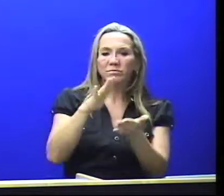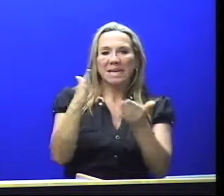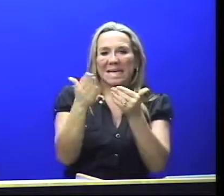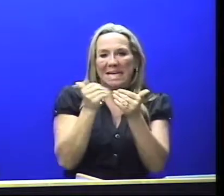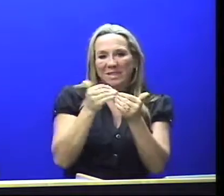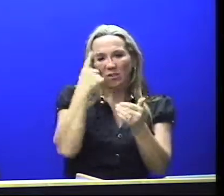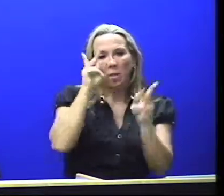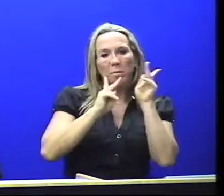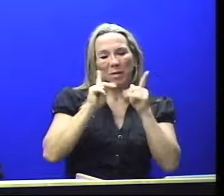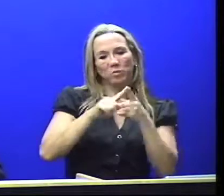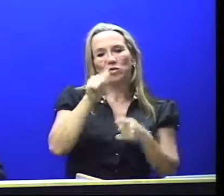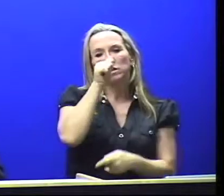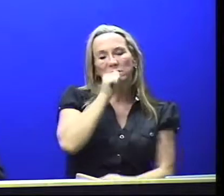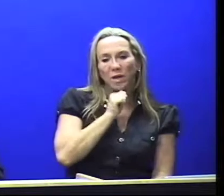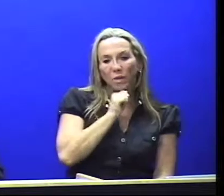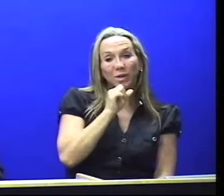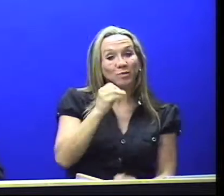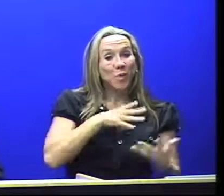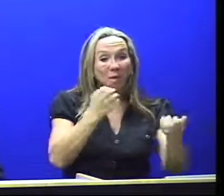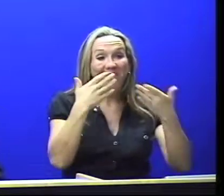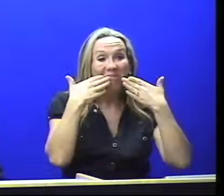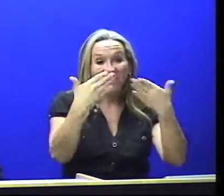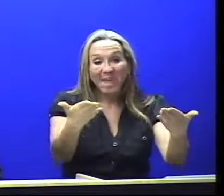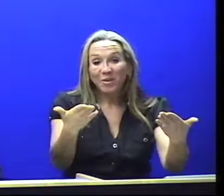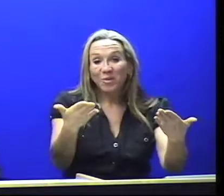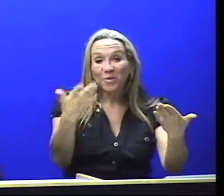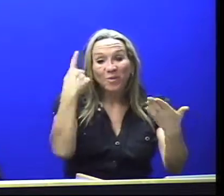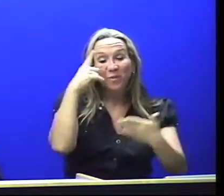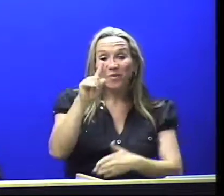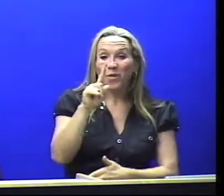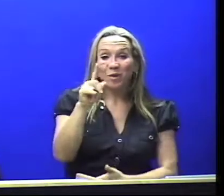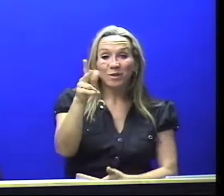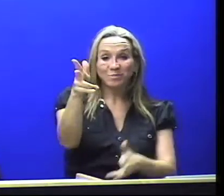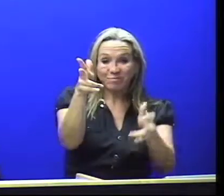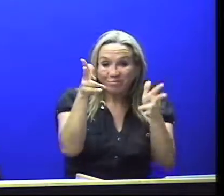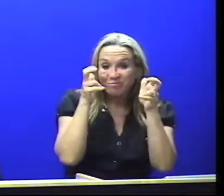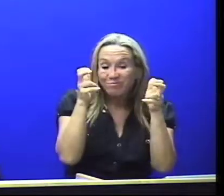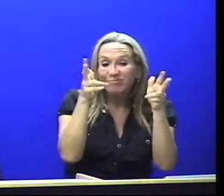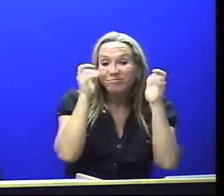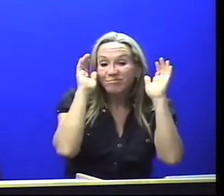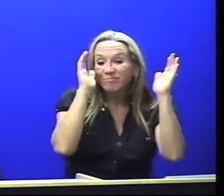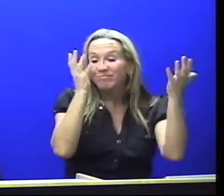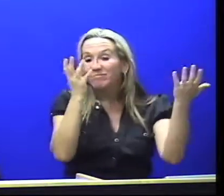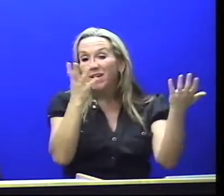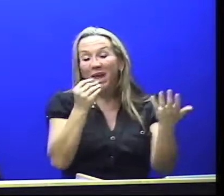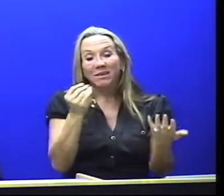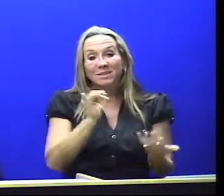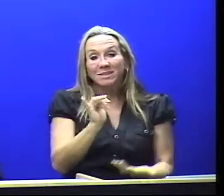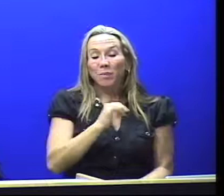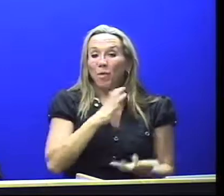also. So I want to thank you for listening and for